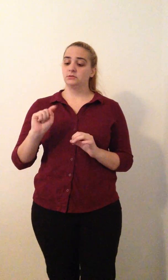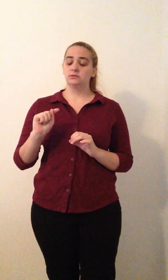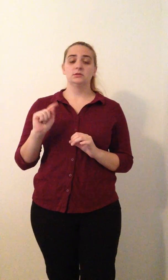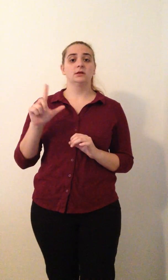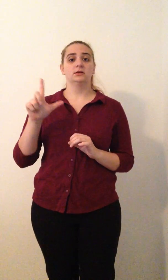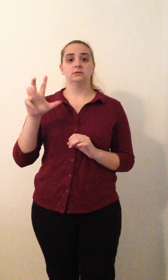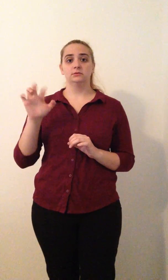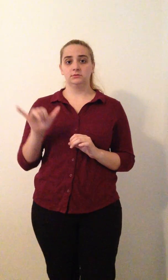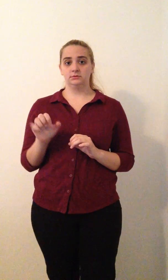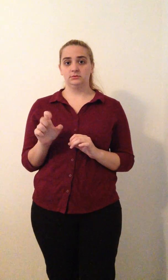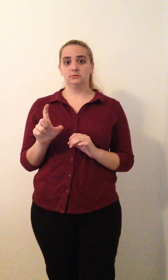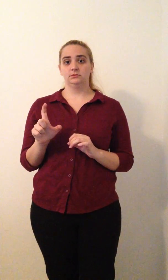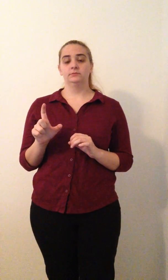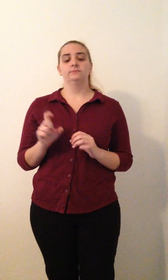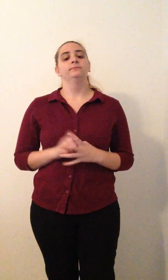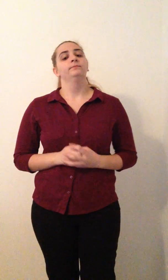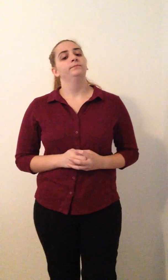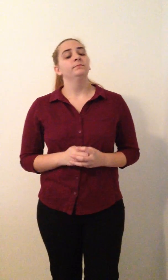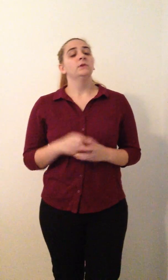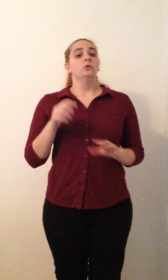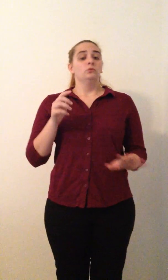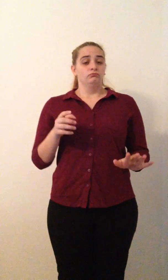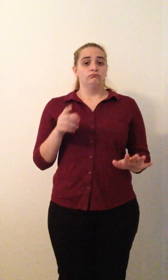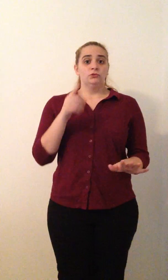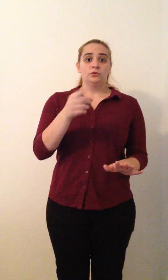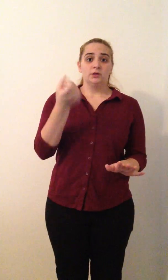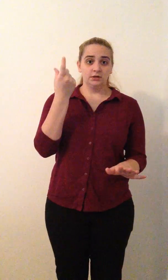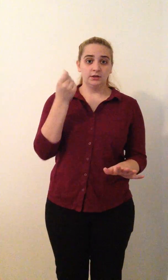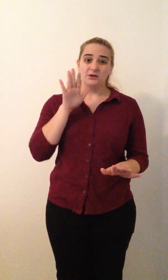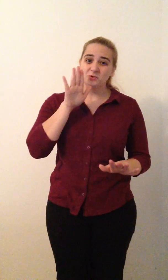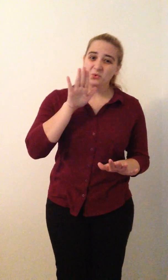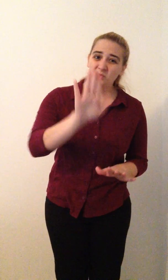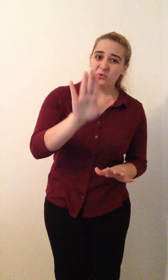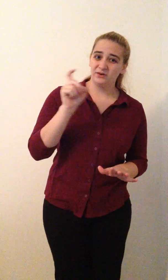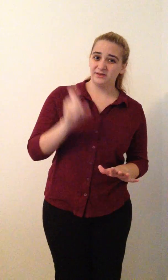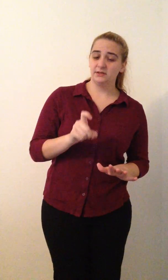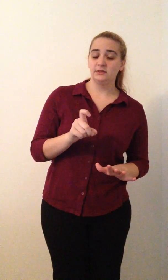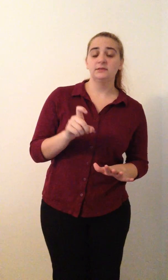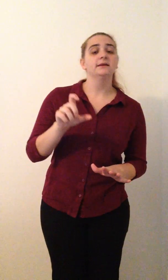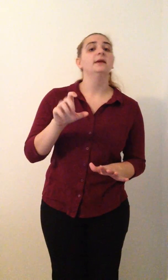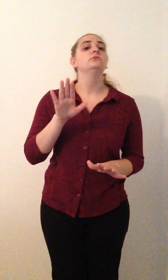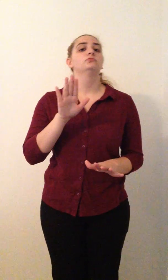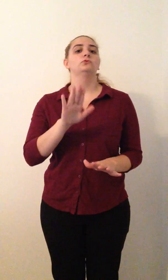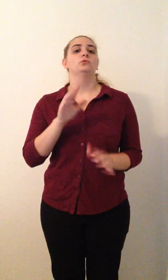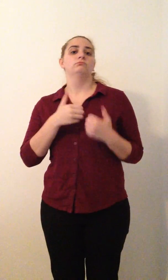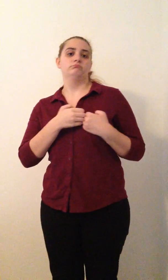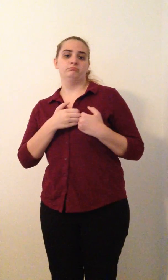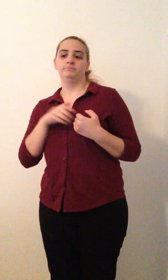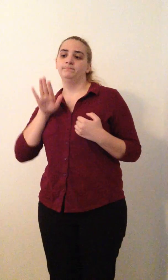need and you'll understand what you need so you can communicate it better. And you'll understand why each of you need those things.